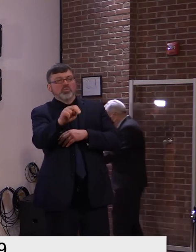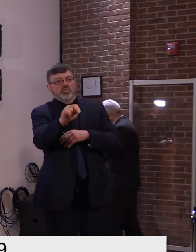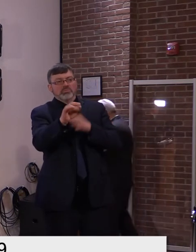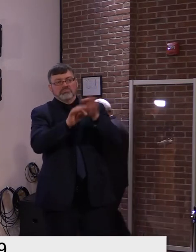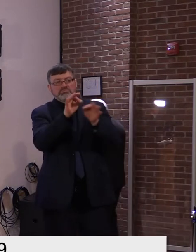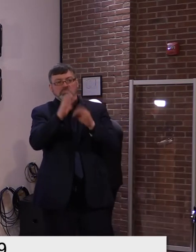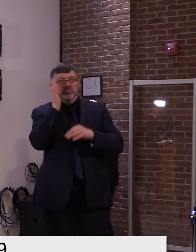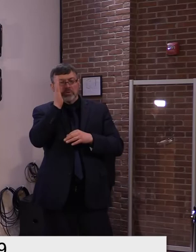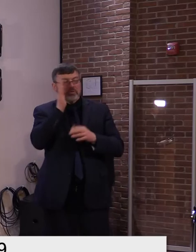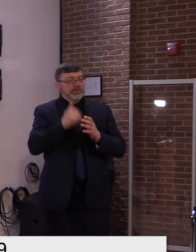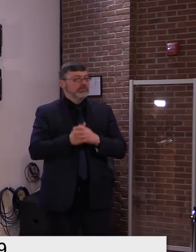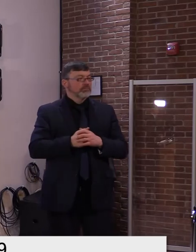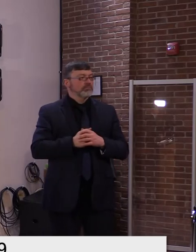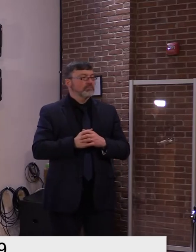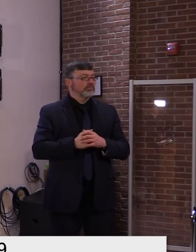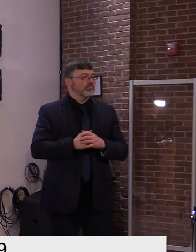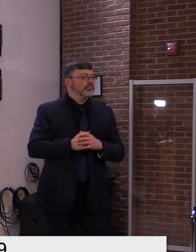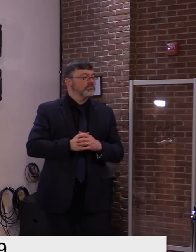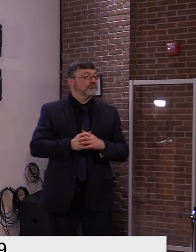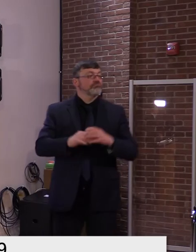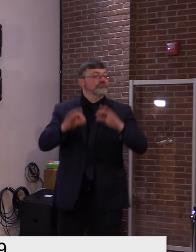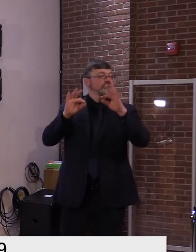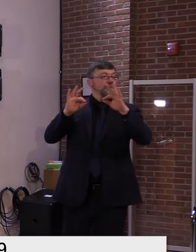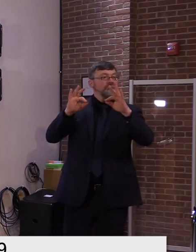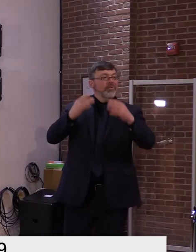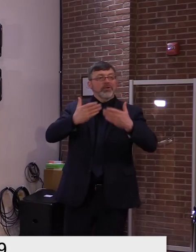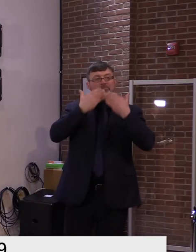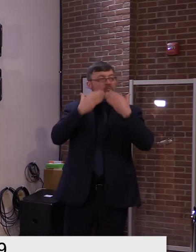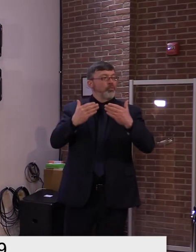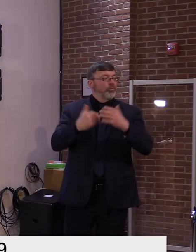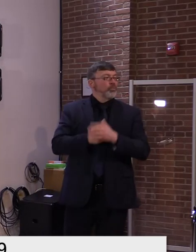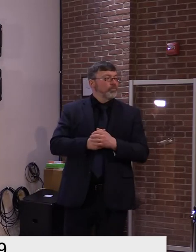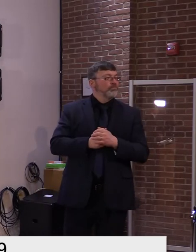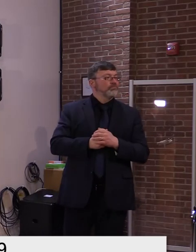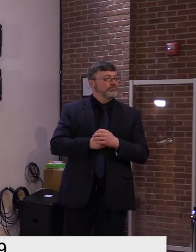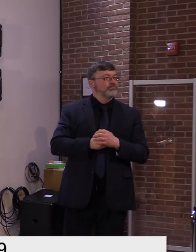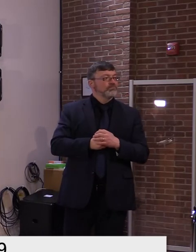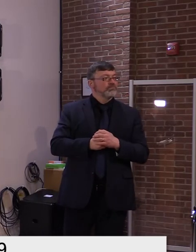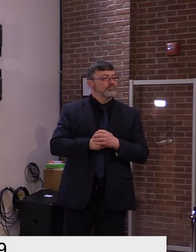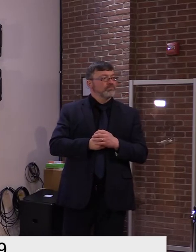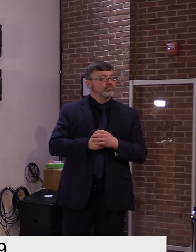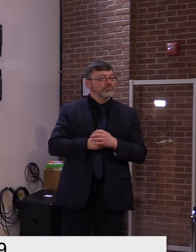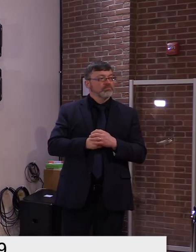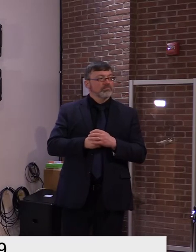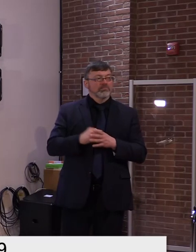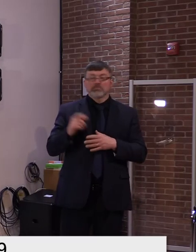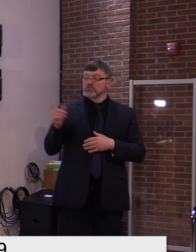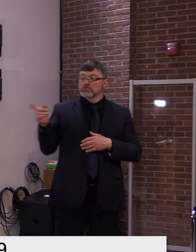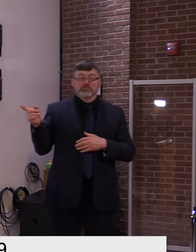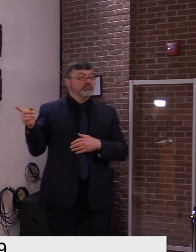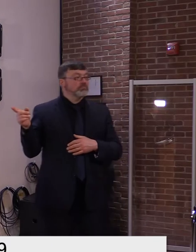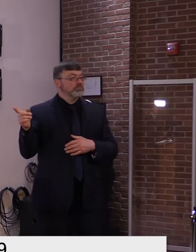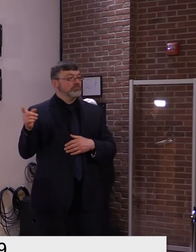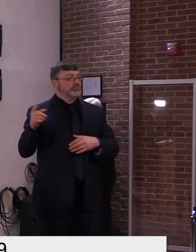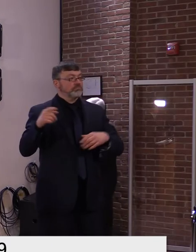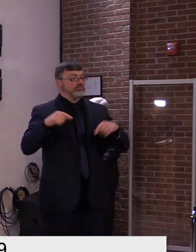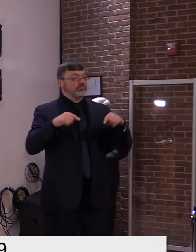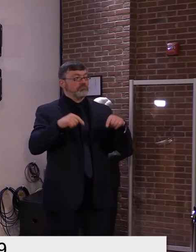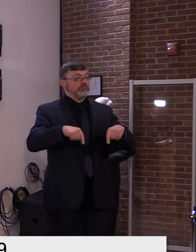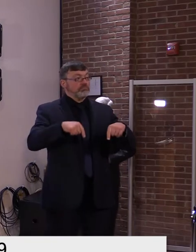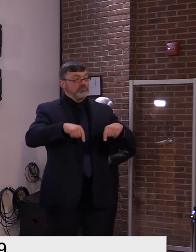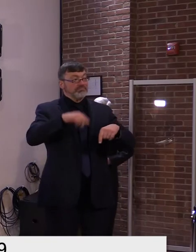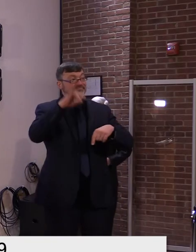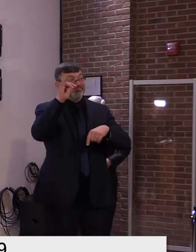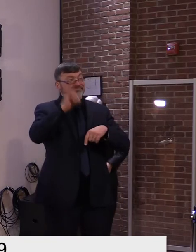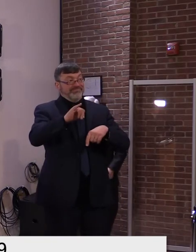Okay. Thank you, everyone. In regards to Andrew's previous question about long-term care facilities, just a message to all